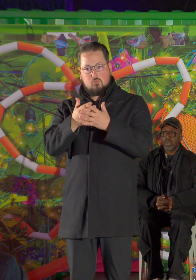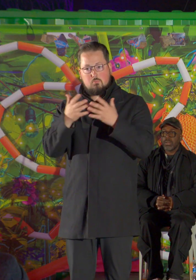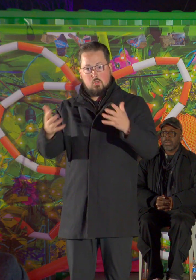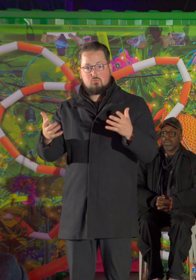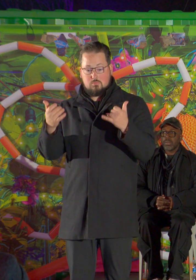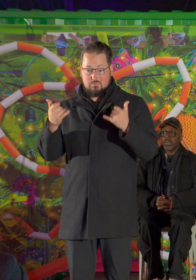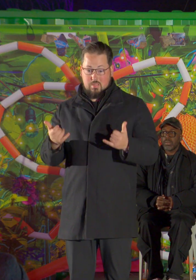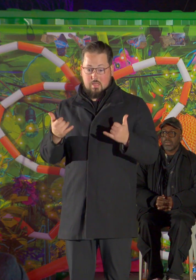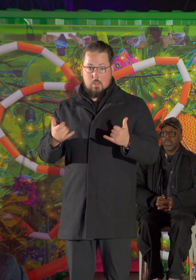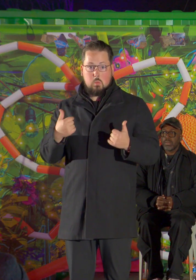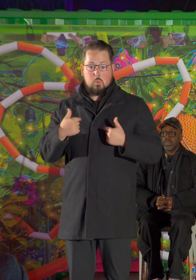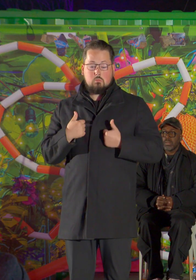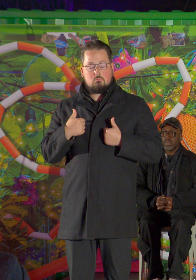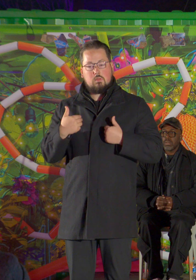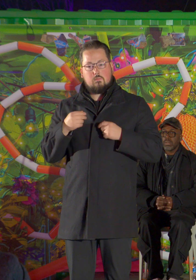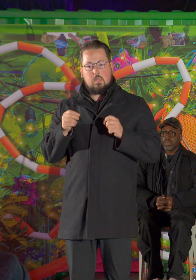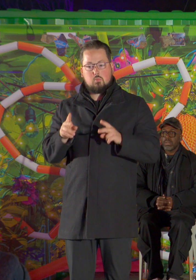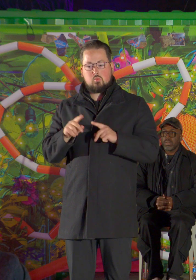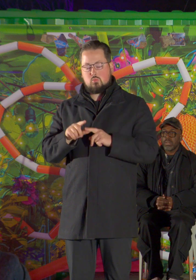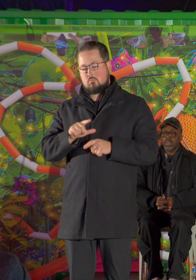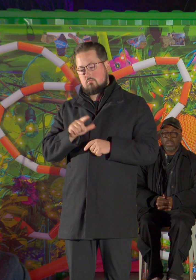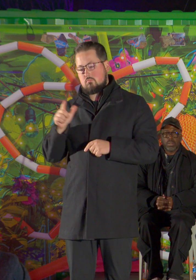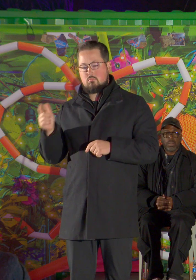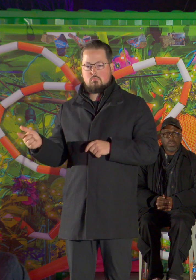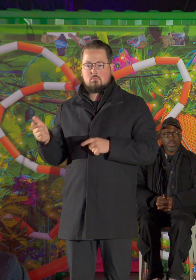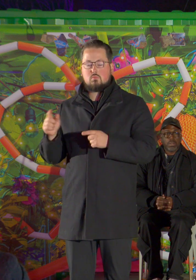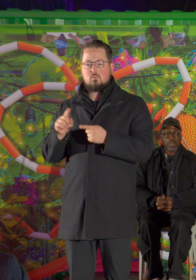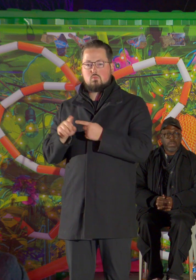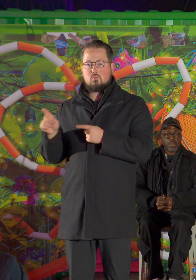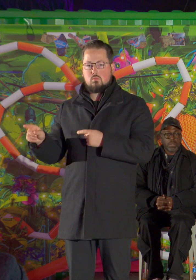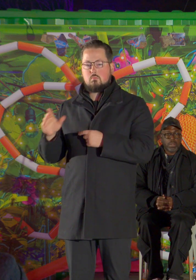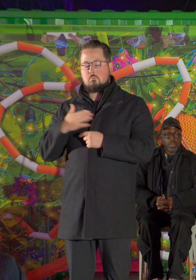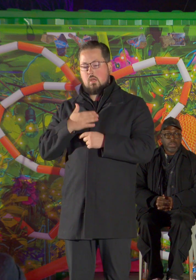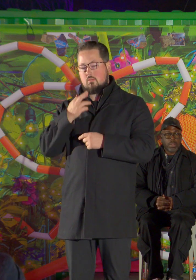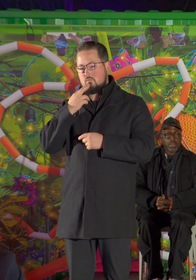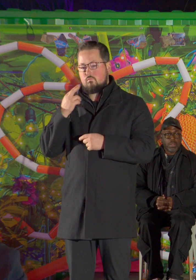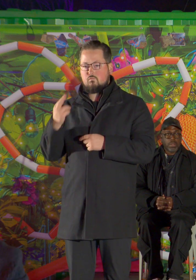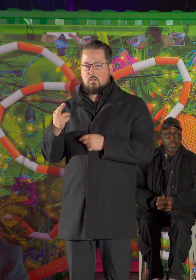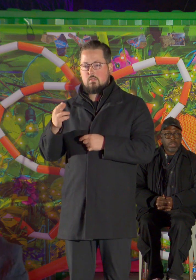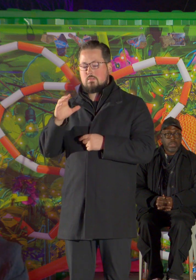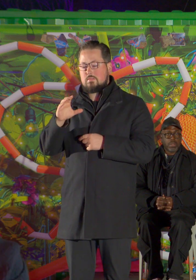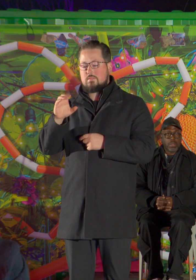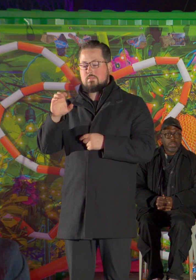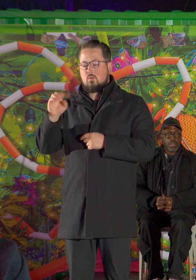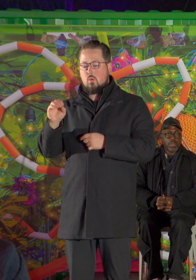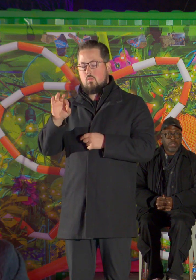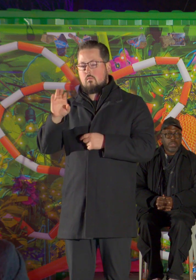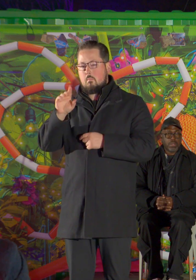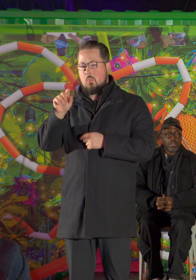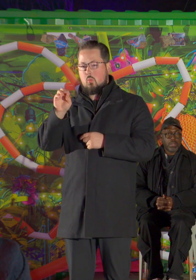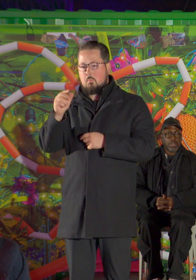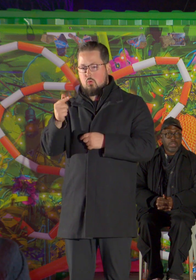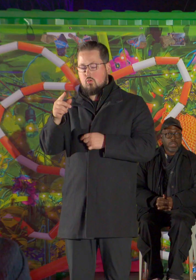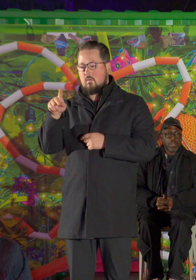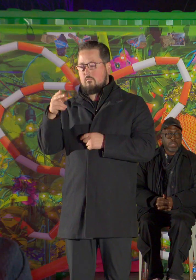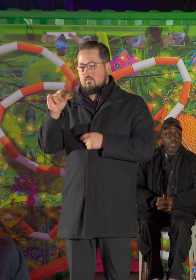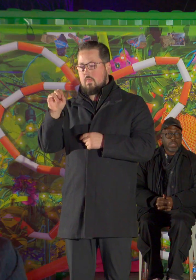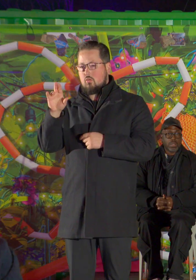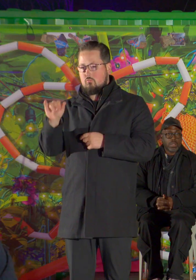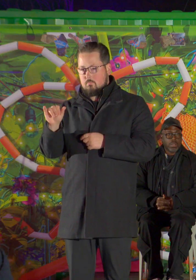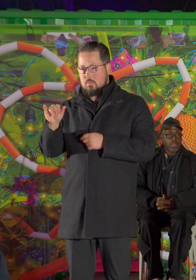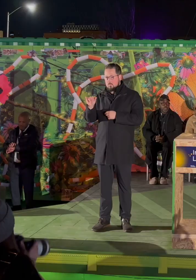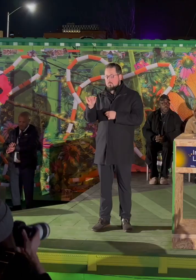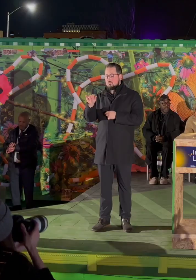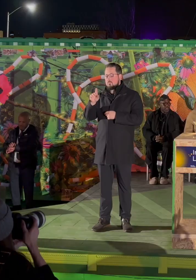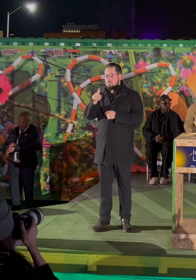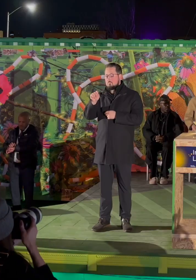with that, I have the opportunity to pass the microphone over to my good friend, a CEO of Bloomberg of Philanthropy, Patty